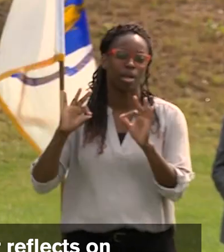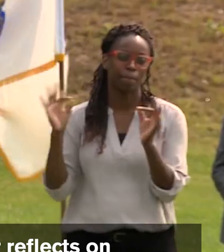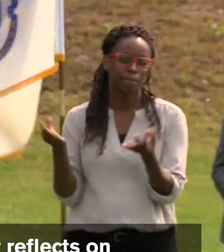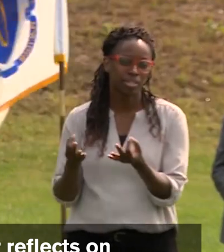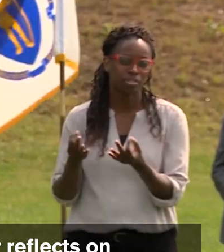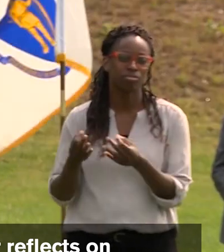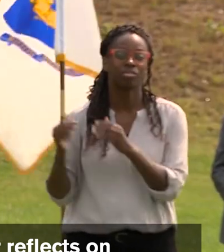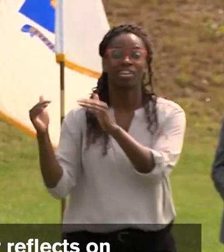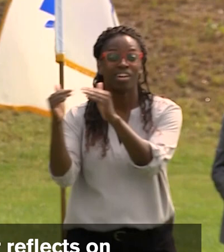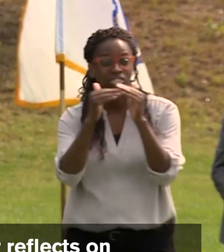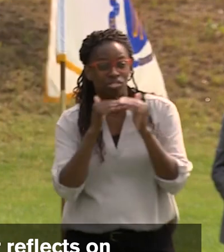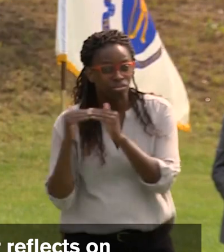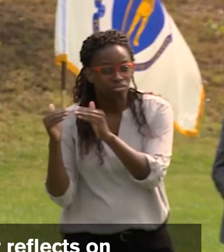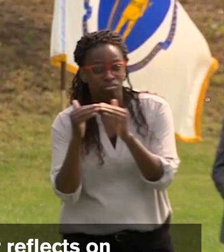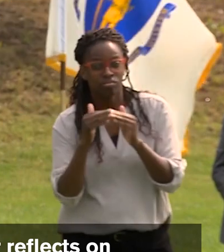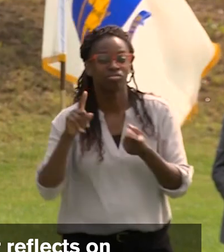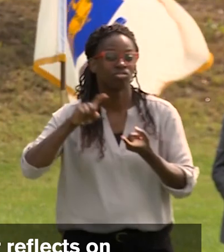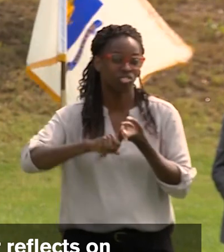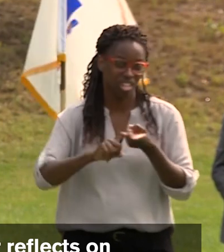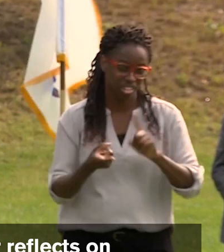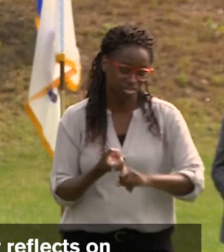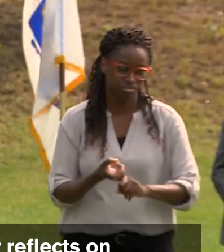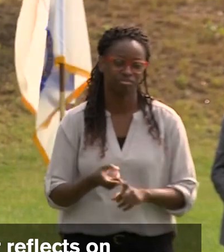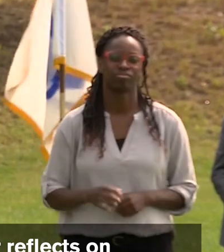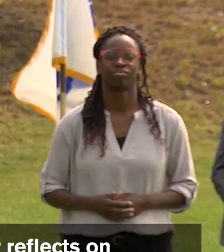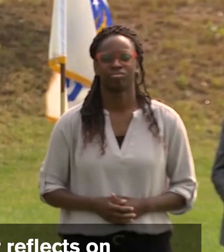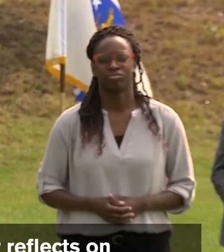his colleagues, and his friends.